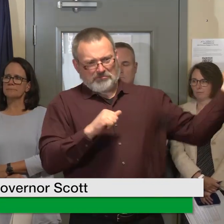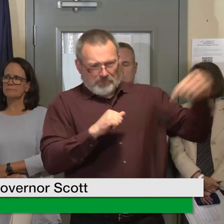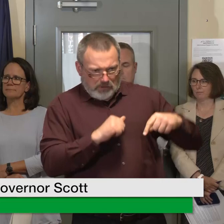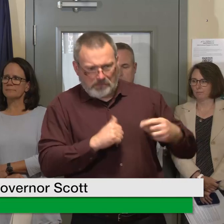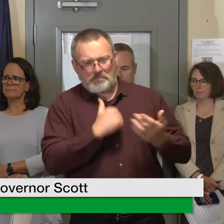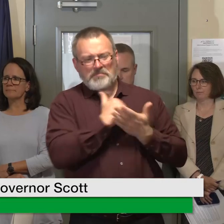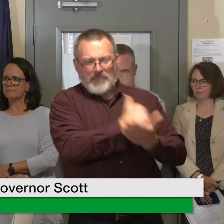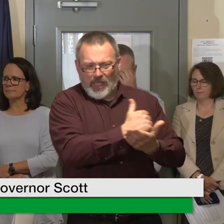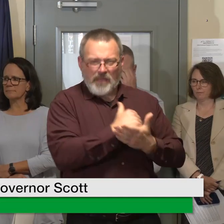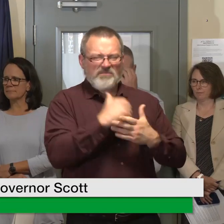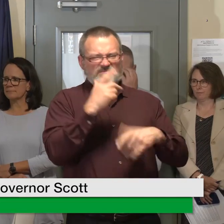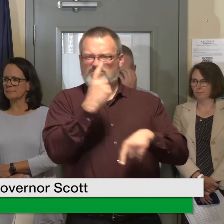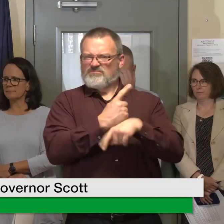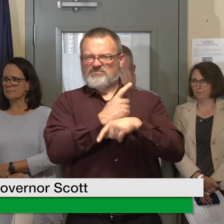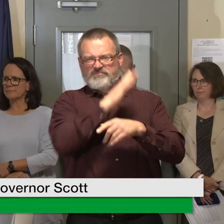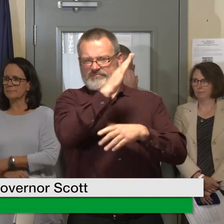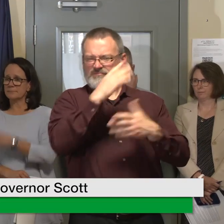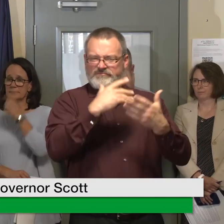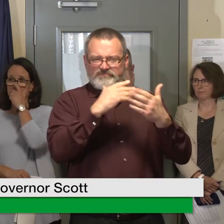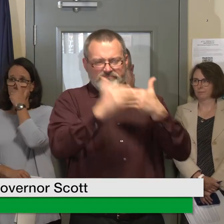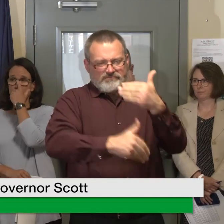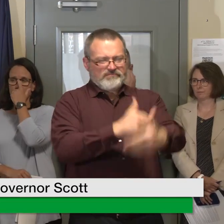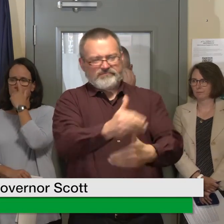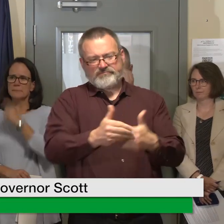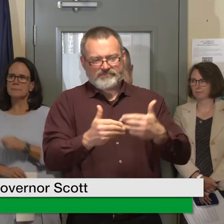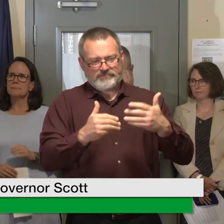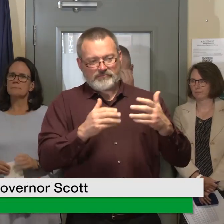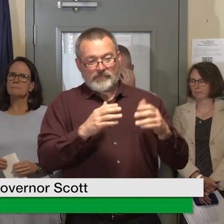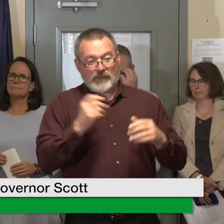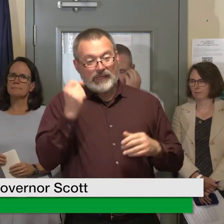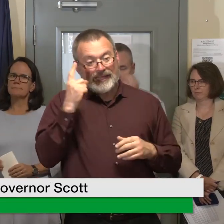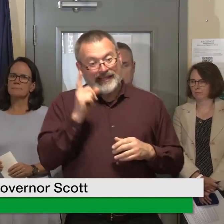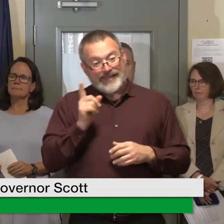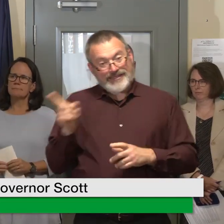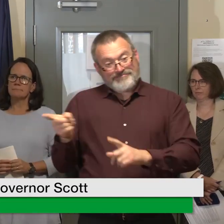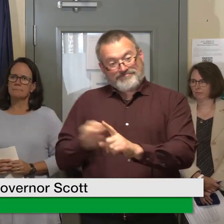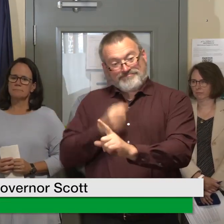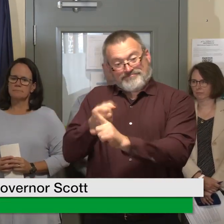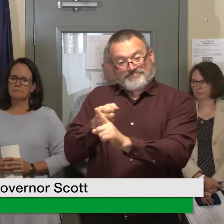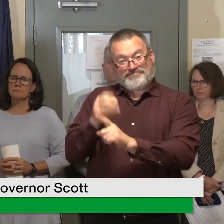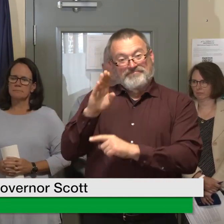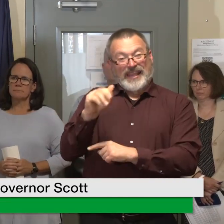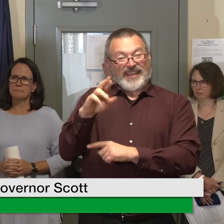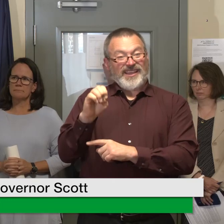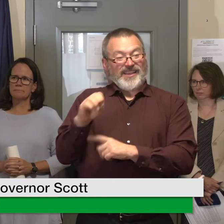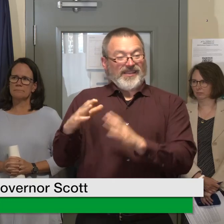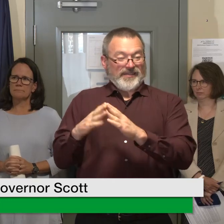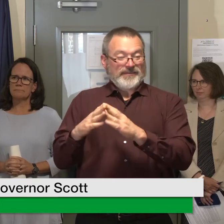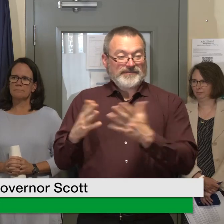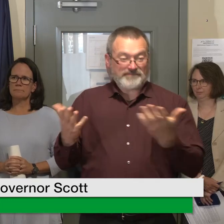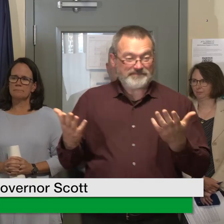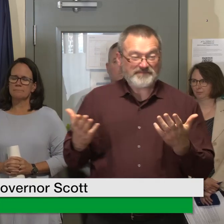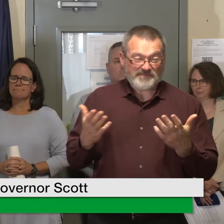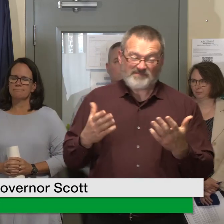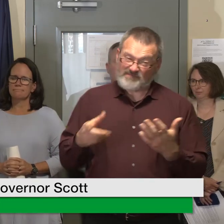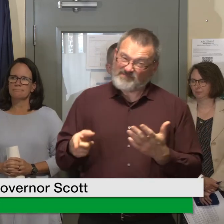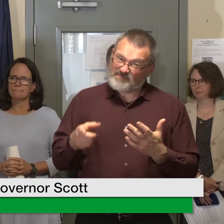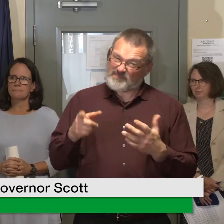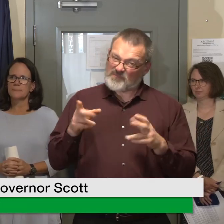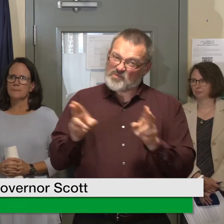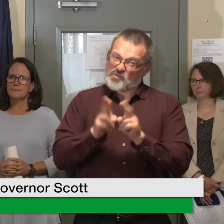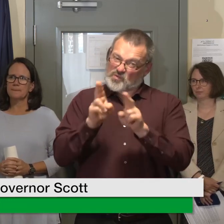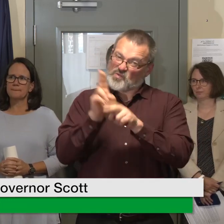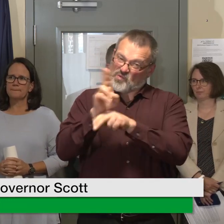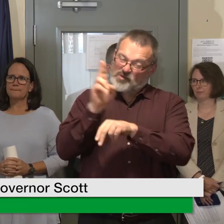process. But there are areas like Barry that I've talked about before that we could use some more help